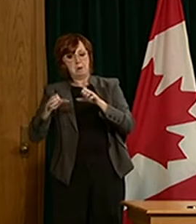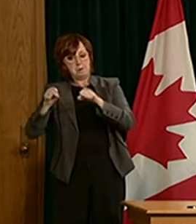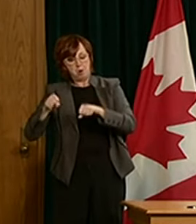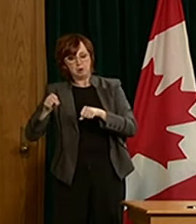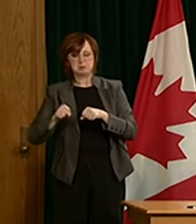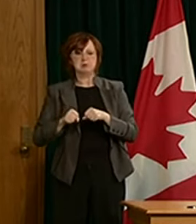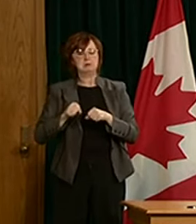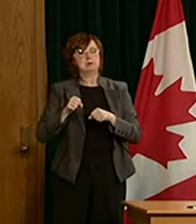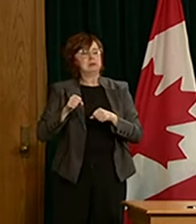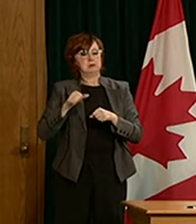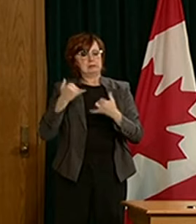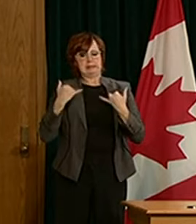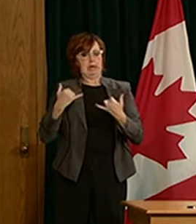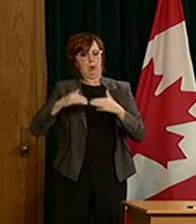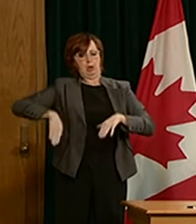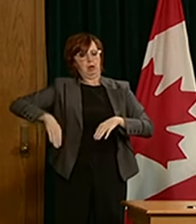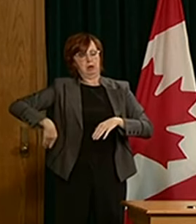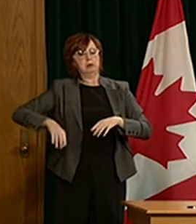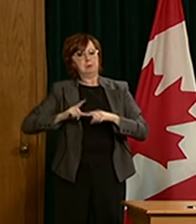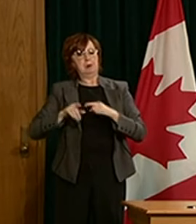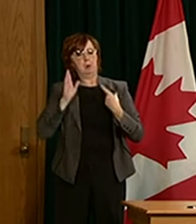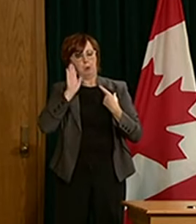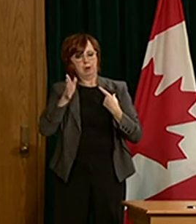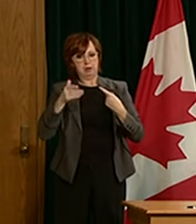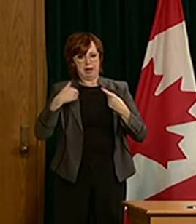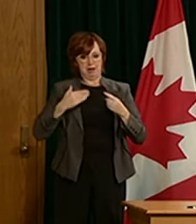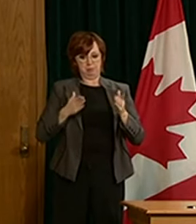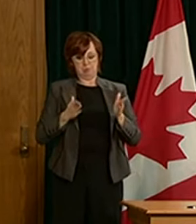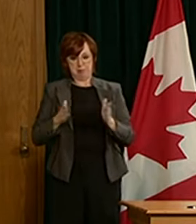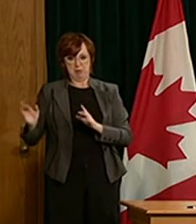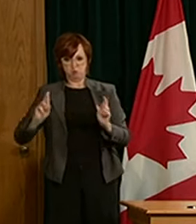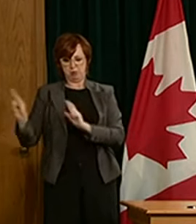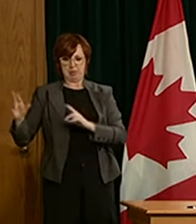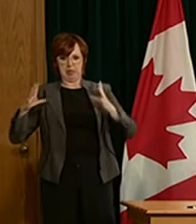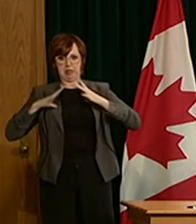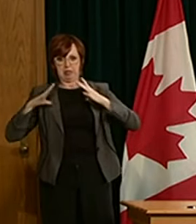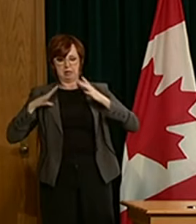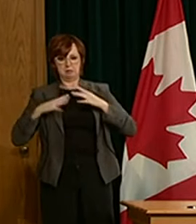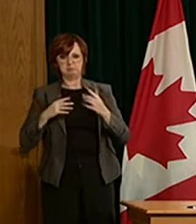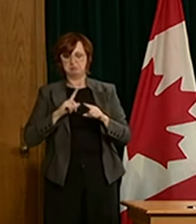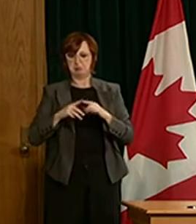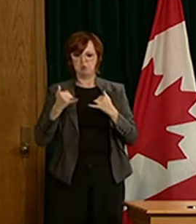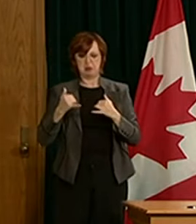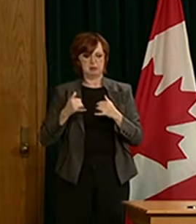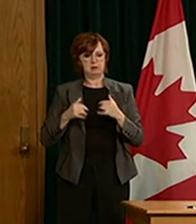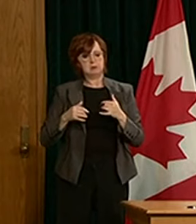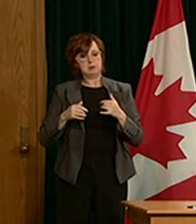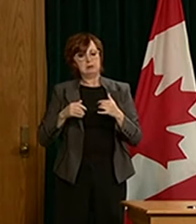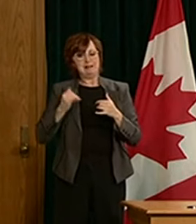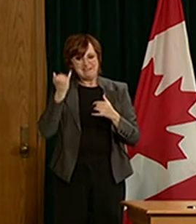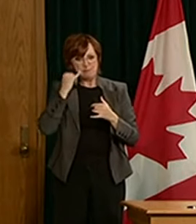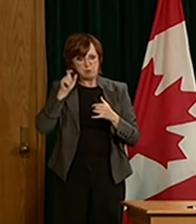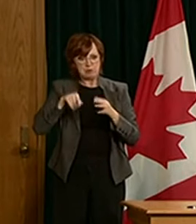the environment that would suggest that we need to scale up beyond our planned capacity levels.